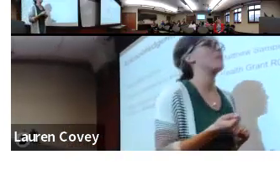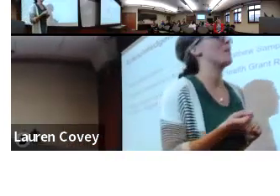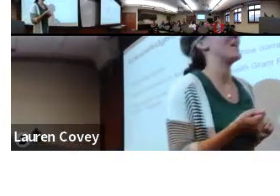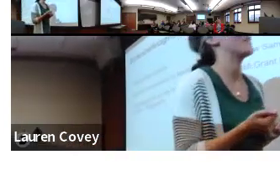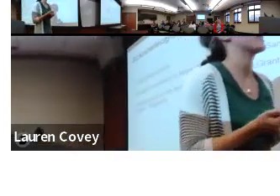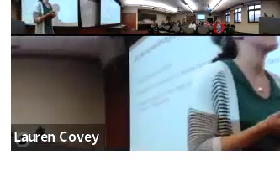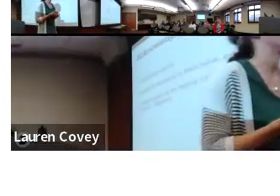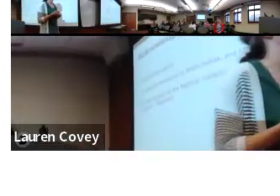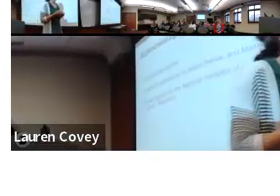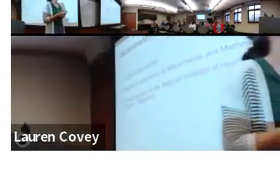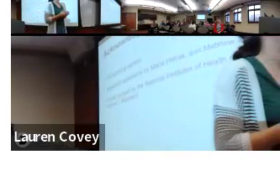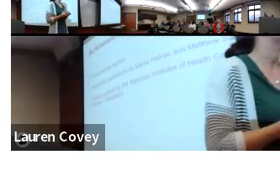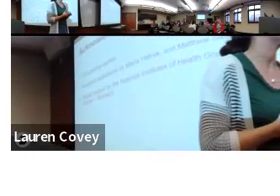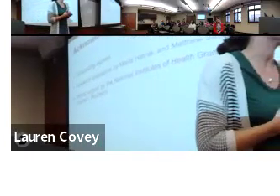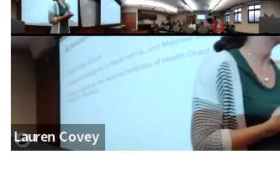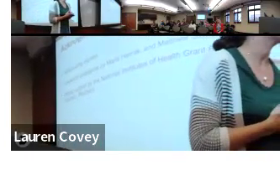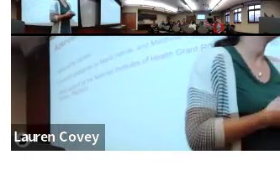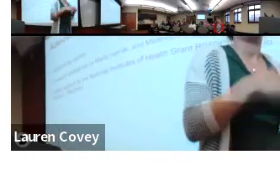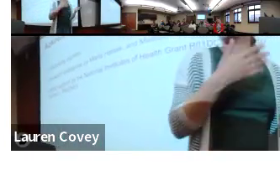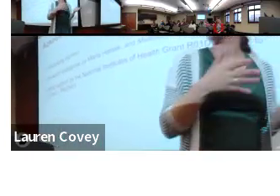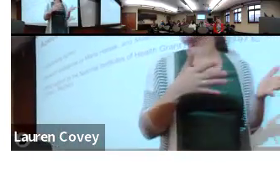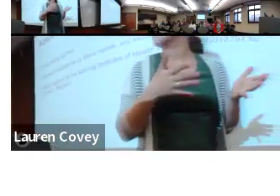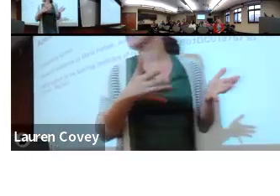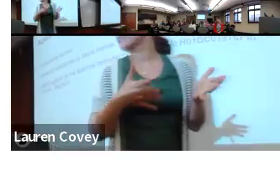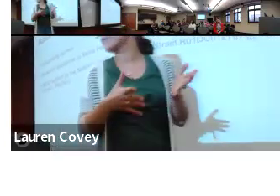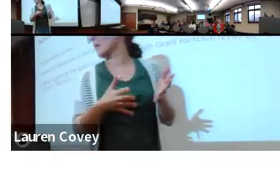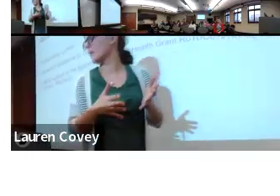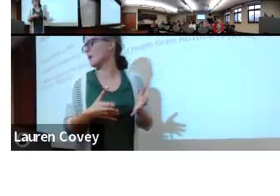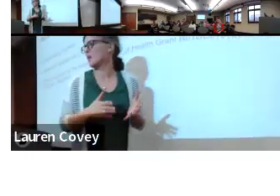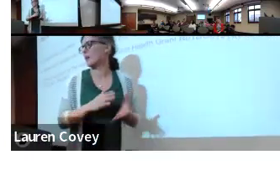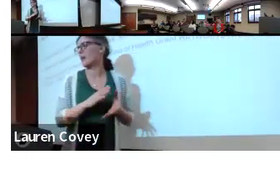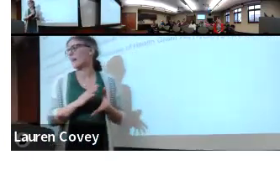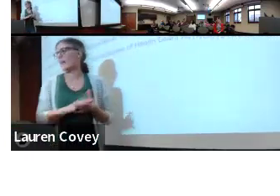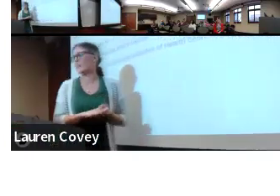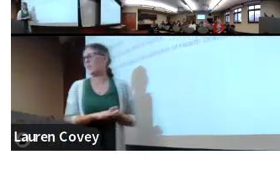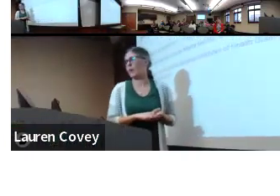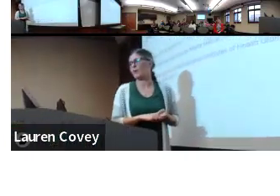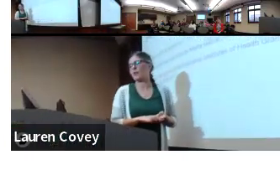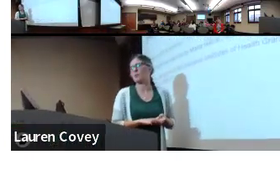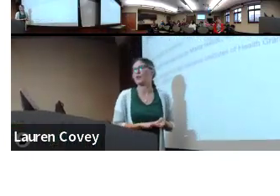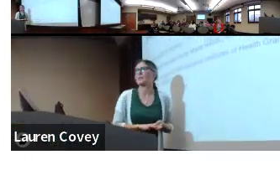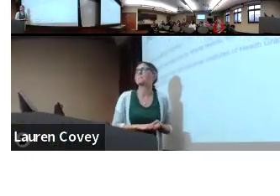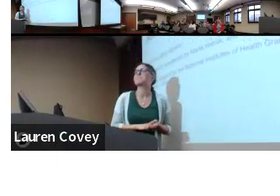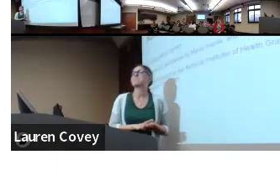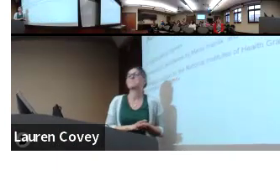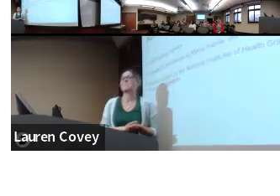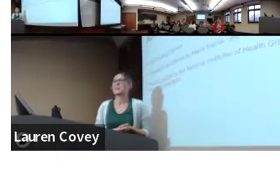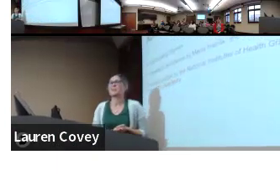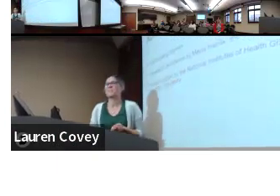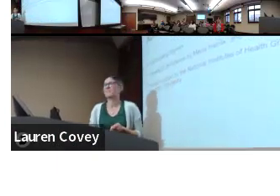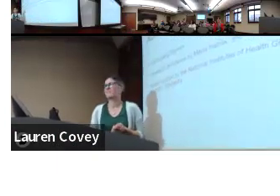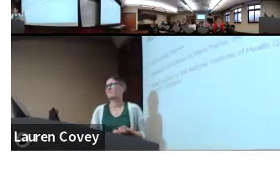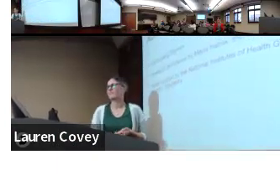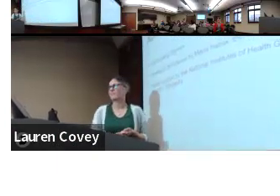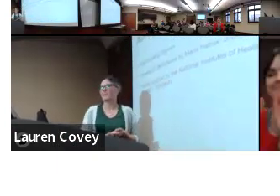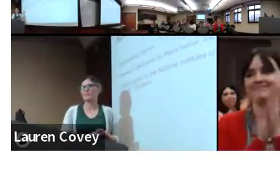that have helped Mara Hattrack and Matthew Sampson in particular, and support from the NIH that we got for this project. Thank